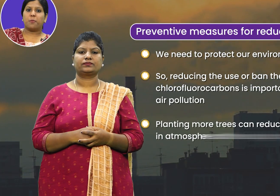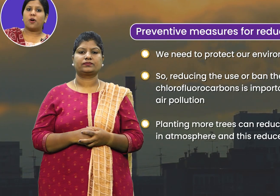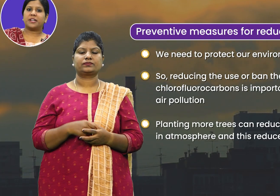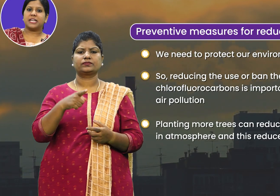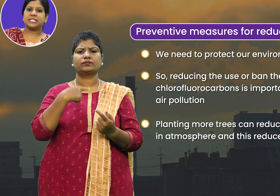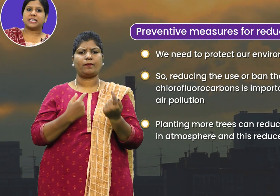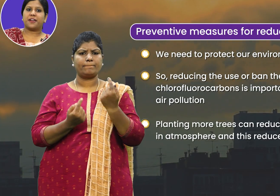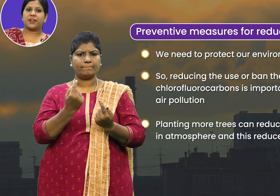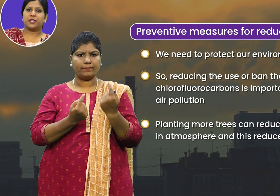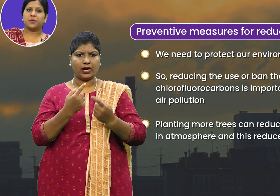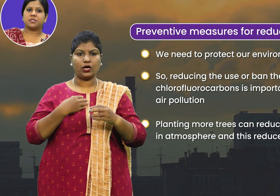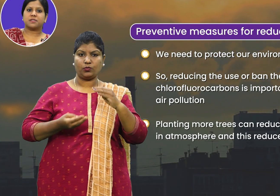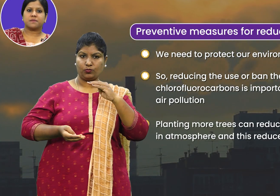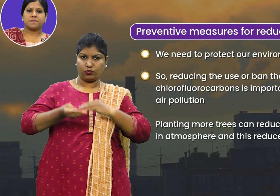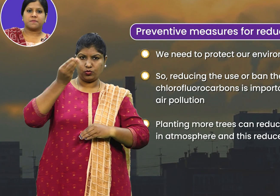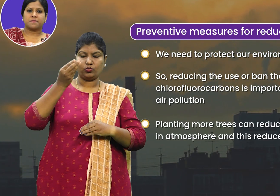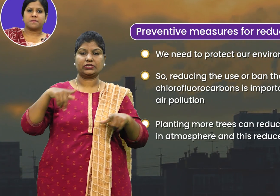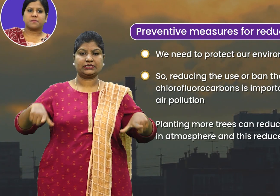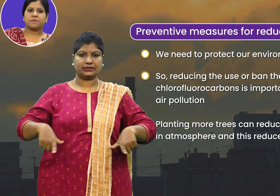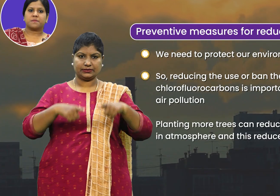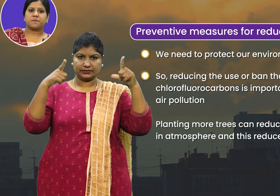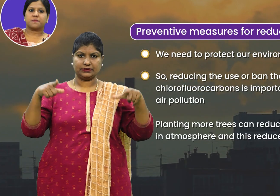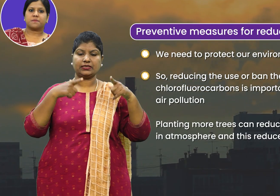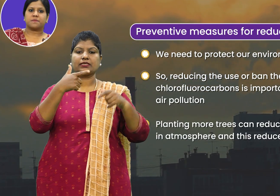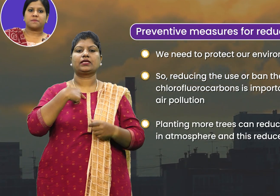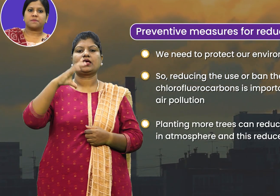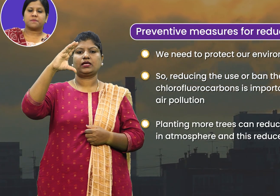Planting more trees can reduce